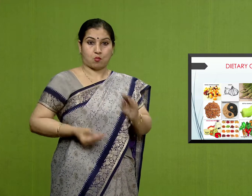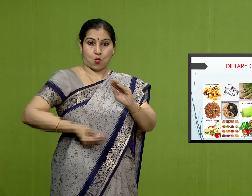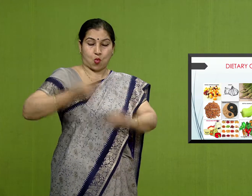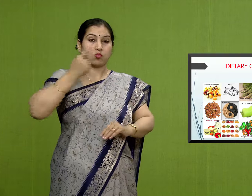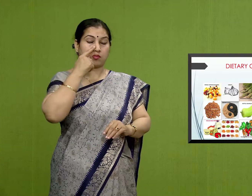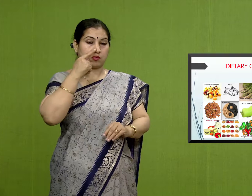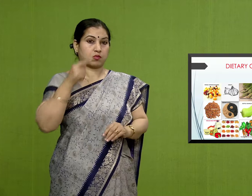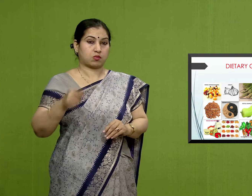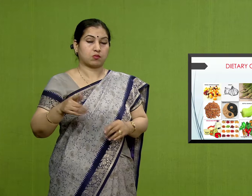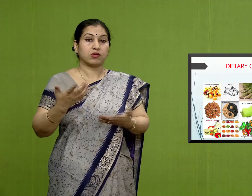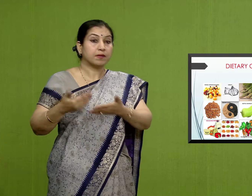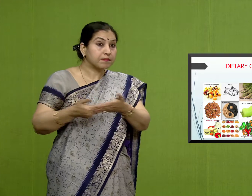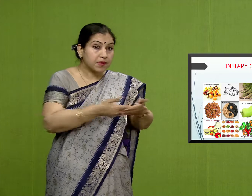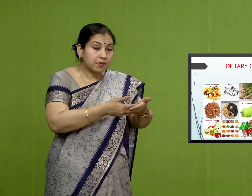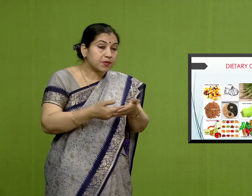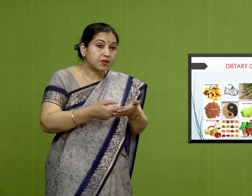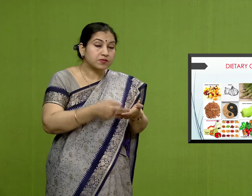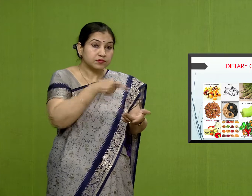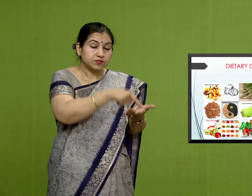the secretion of breast milk.